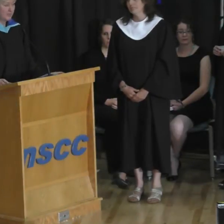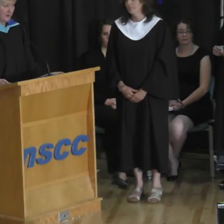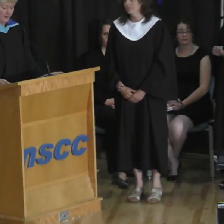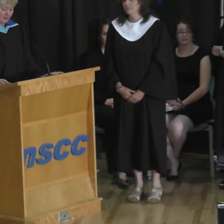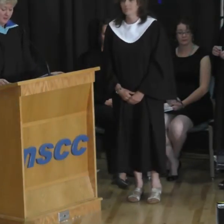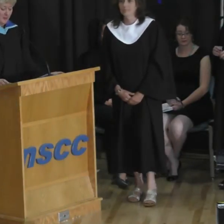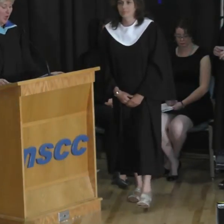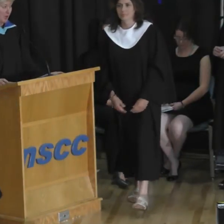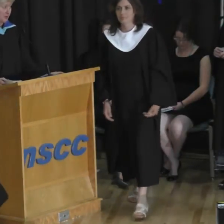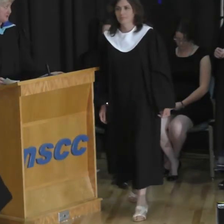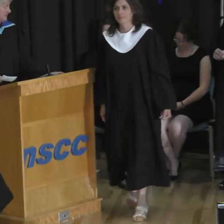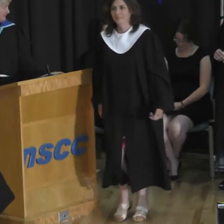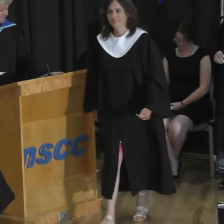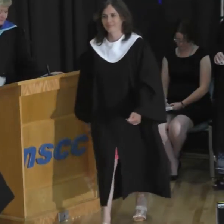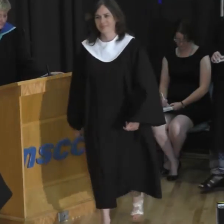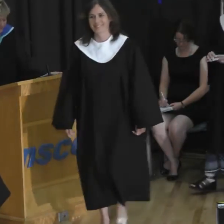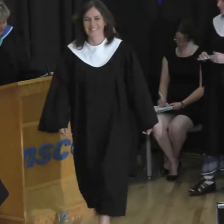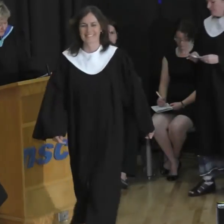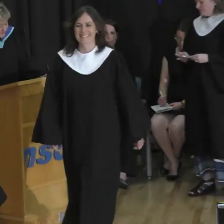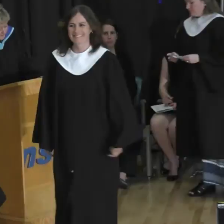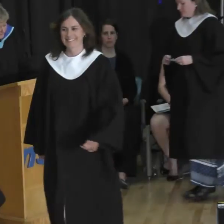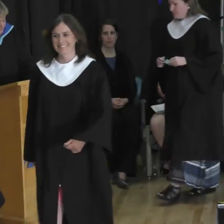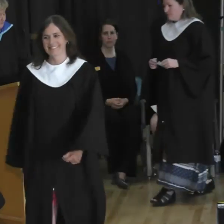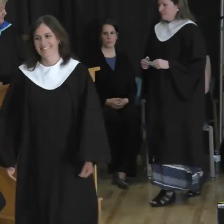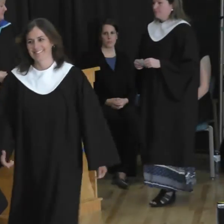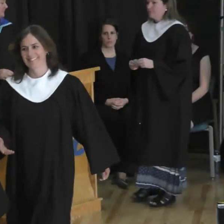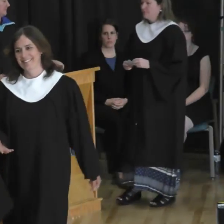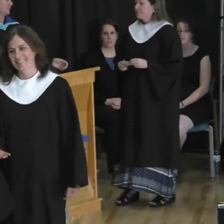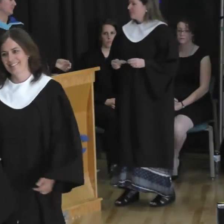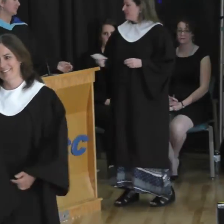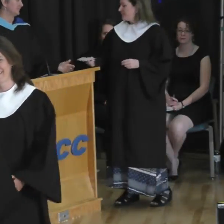Angela McMullen, honors.